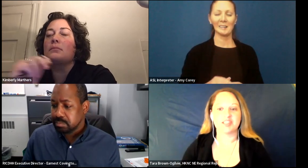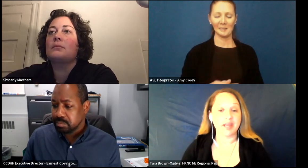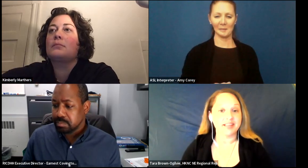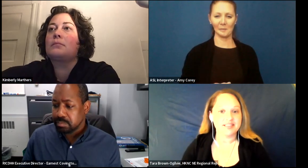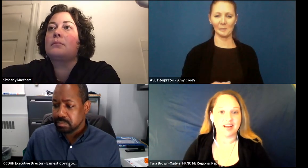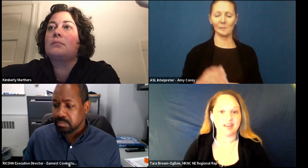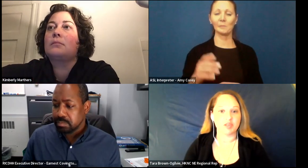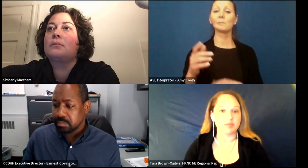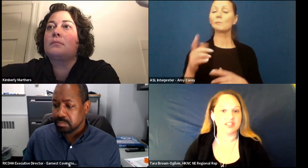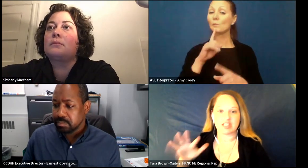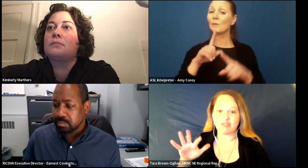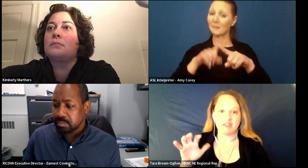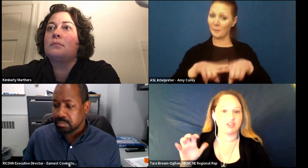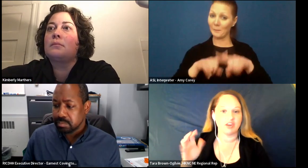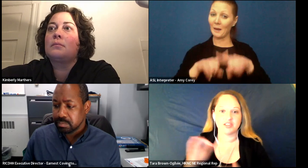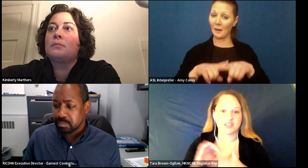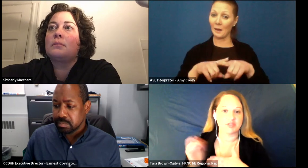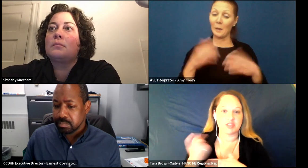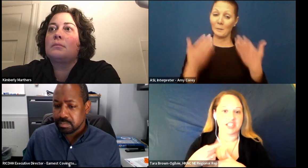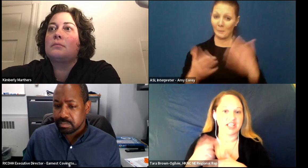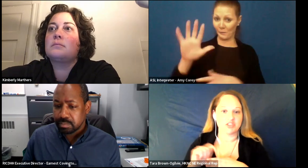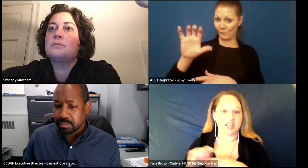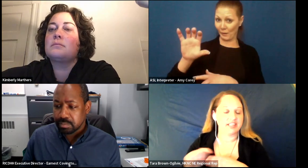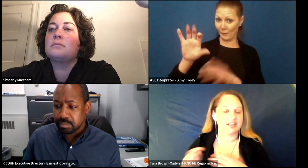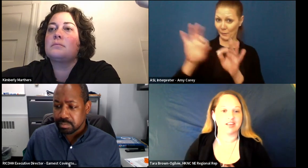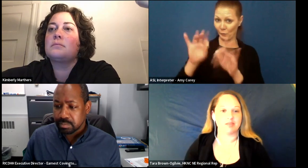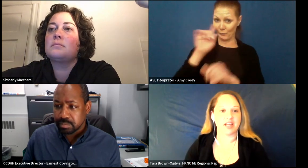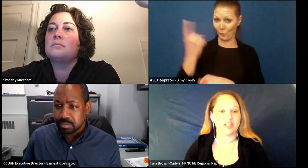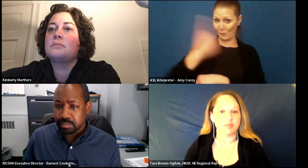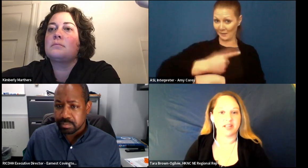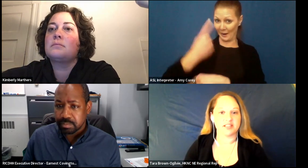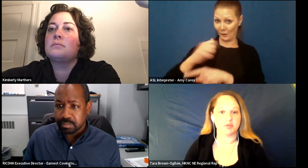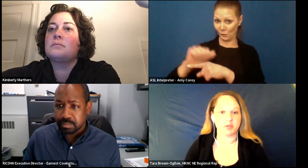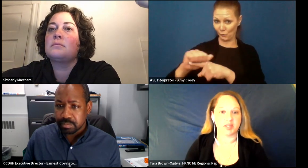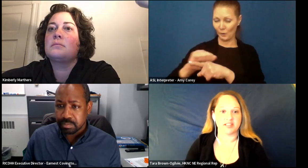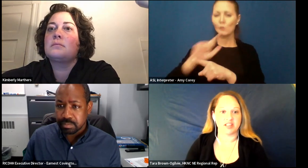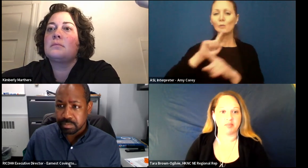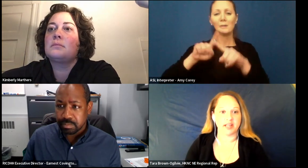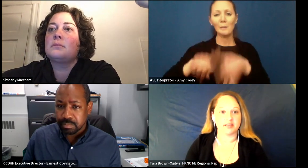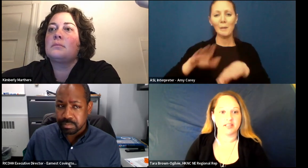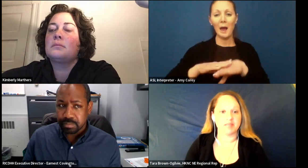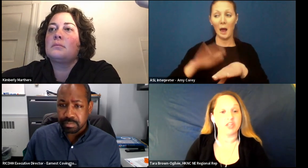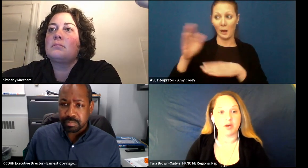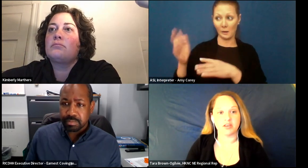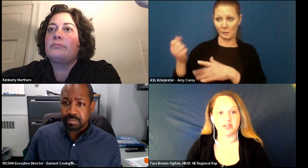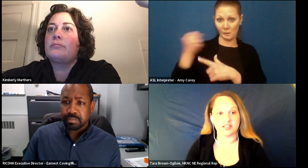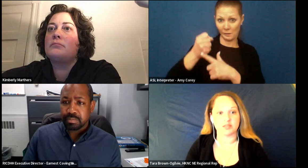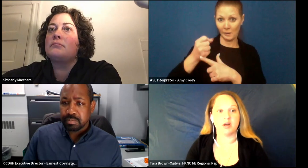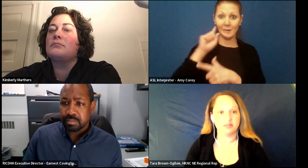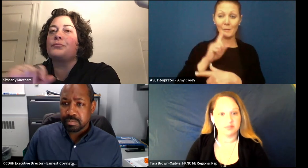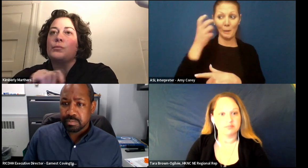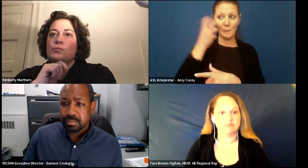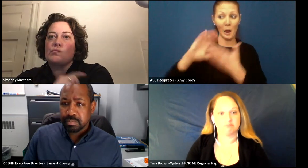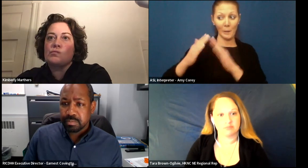so it depends. It could be just like $500 for a day training. It kind of depends if we bring in deafblind community partners